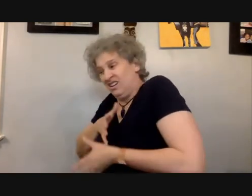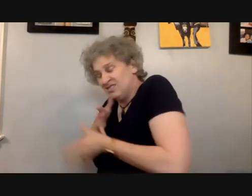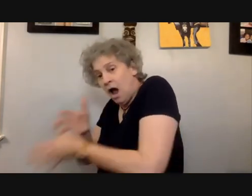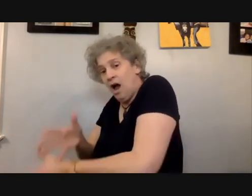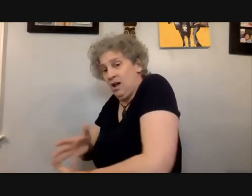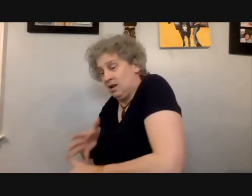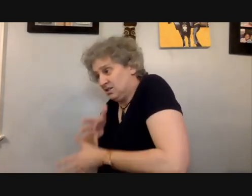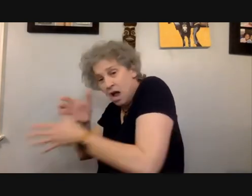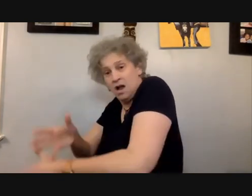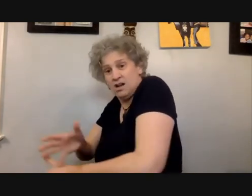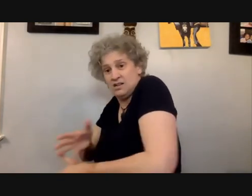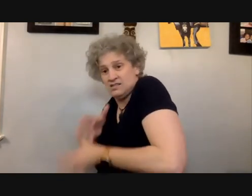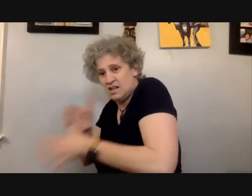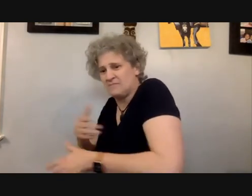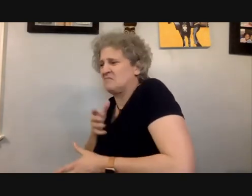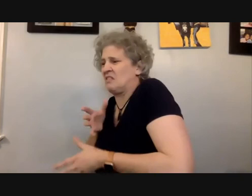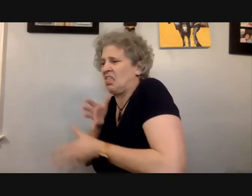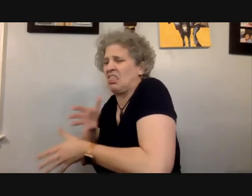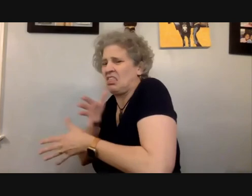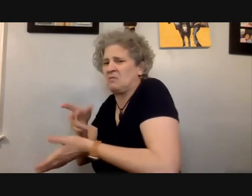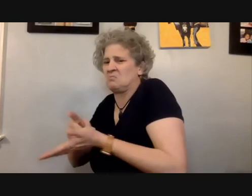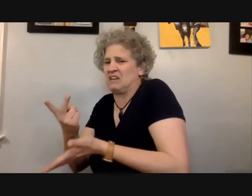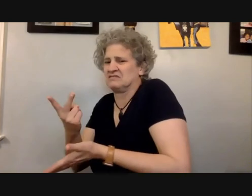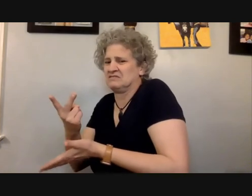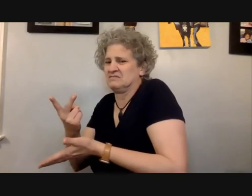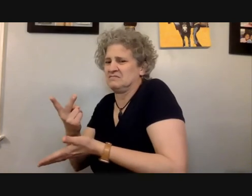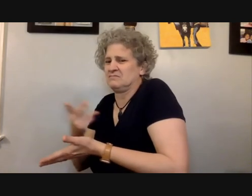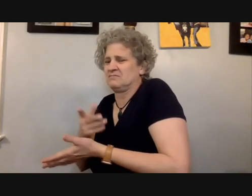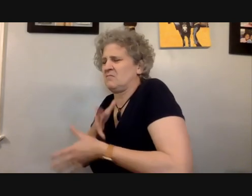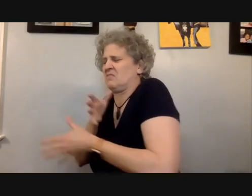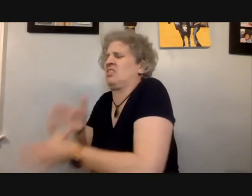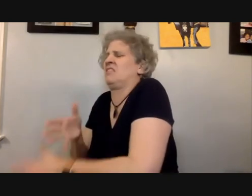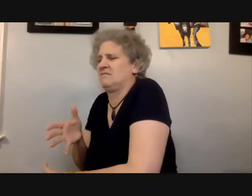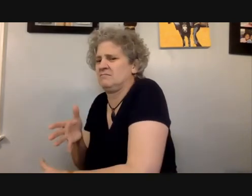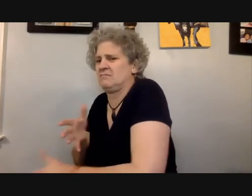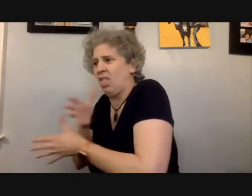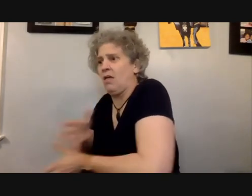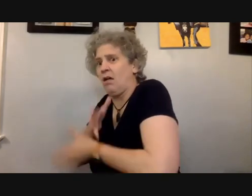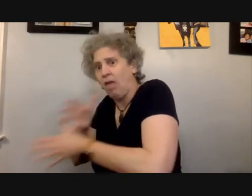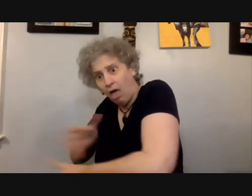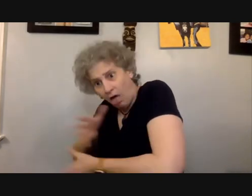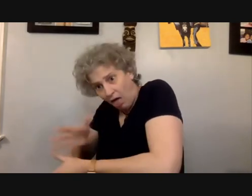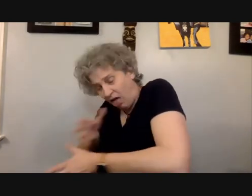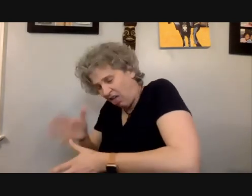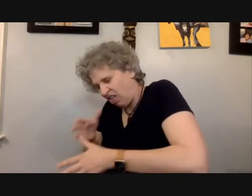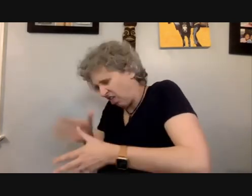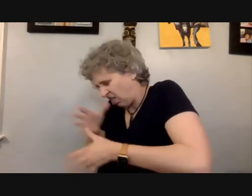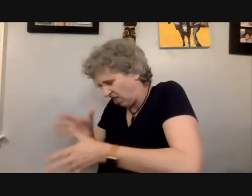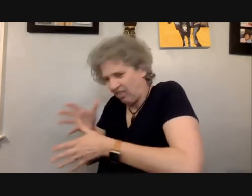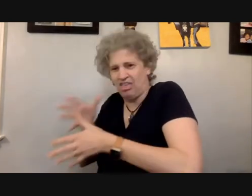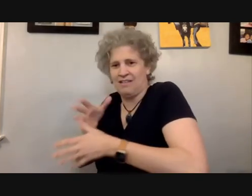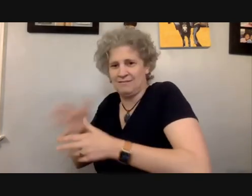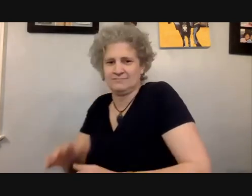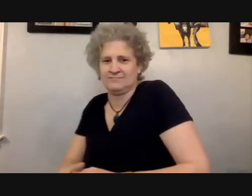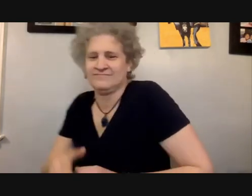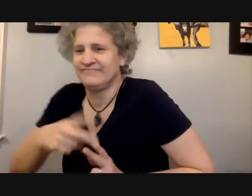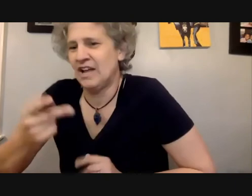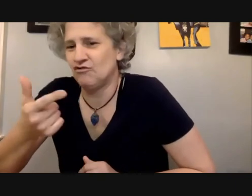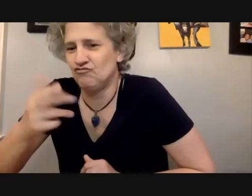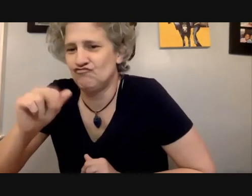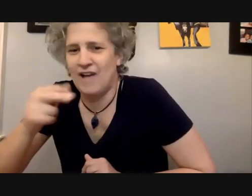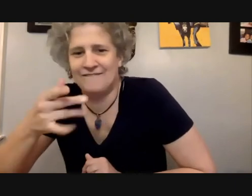same idea. And then, of course, depending on if, you're vomiting repeatedly versus a one-time occurrence, you're